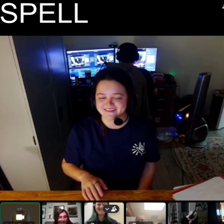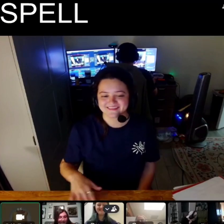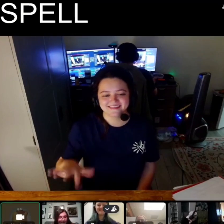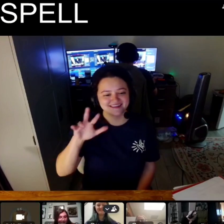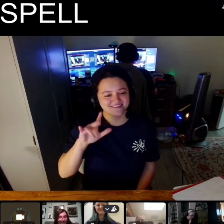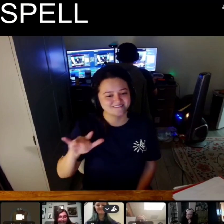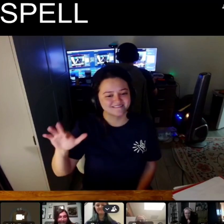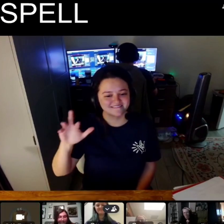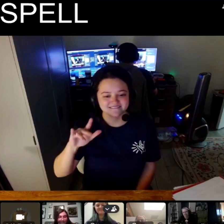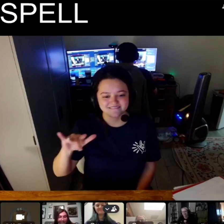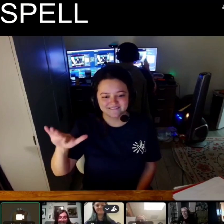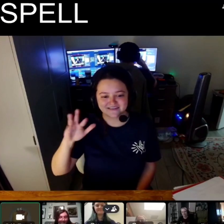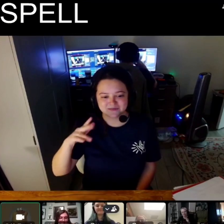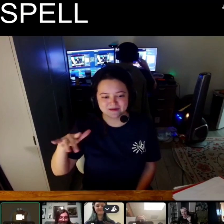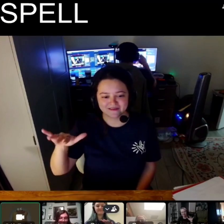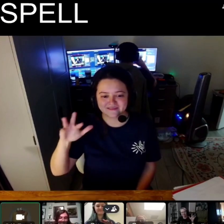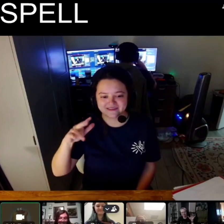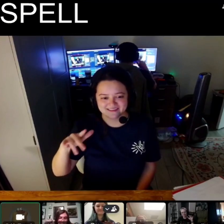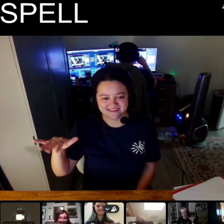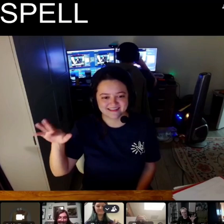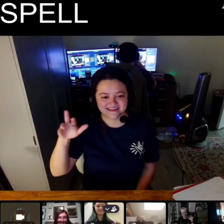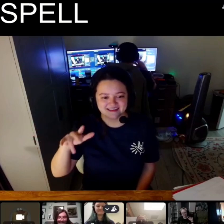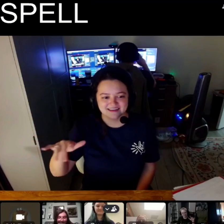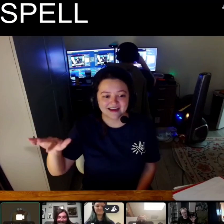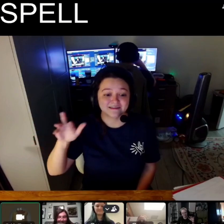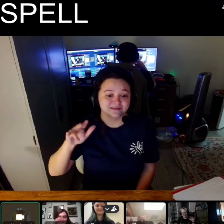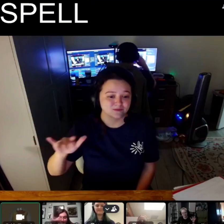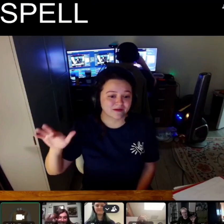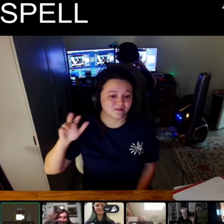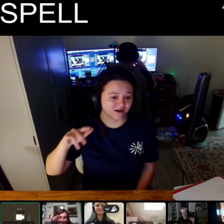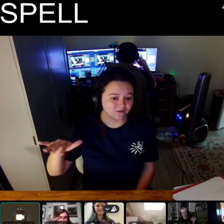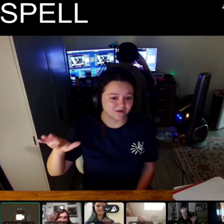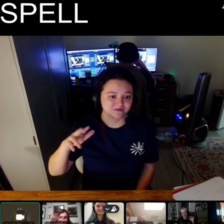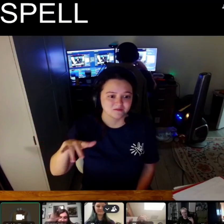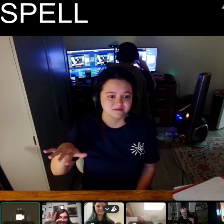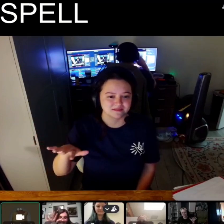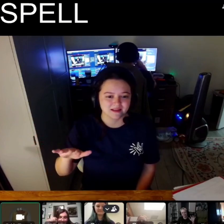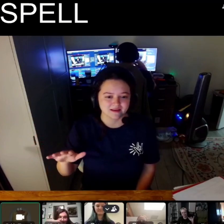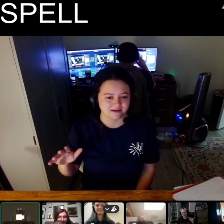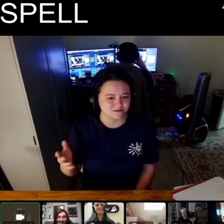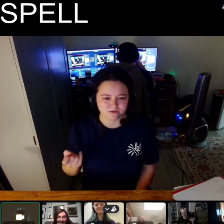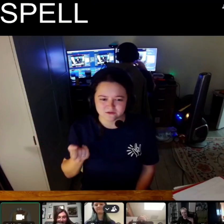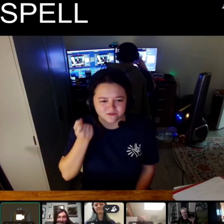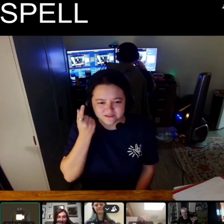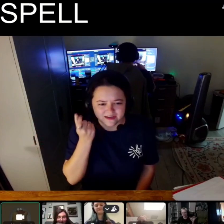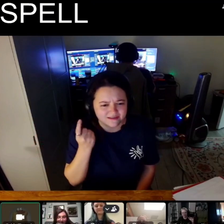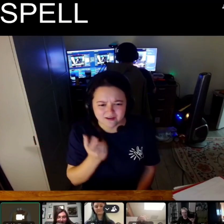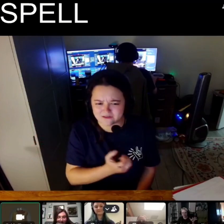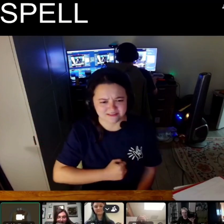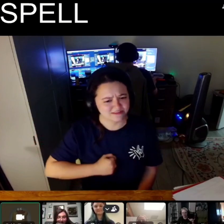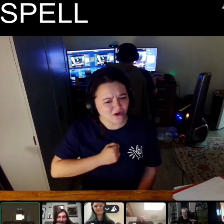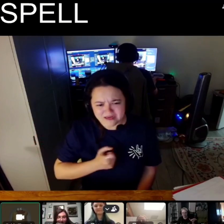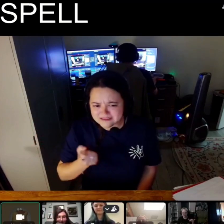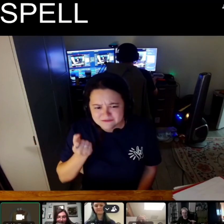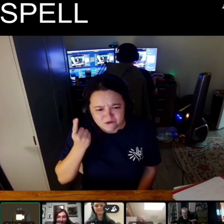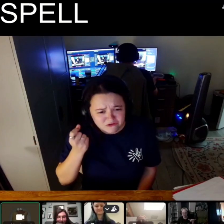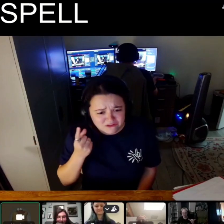Fingerspell. Fingerspell. I use this one a lot whenever I'm like, I don't understand. Like, I'll say, sorry, don't